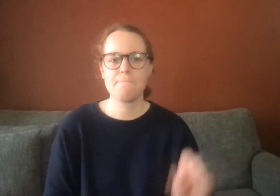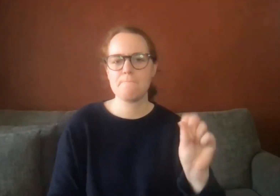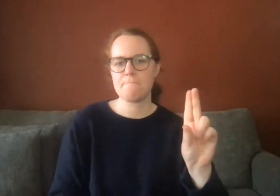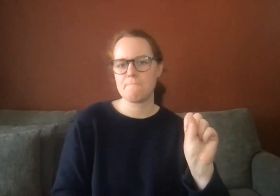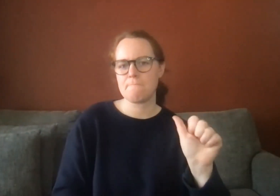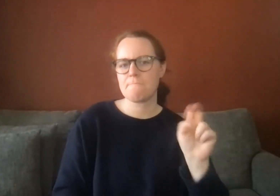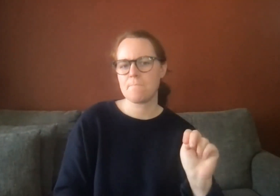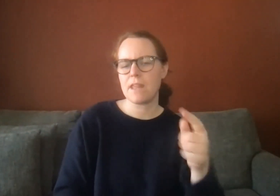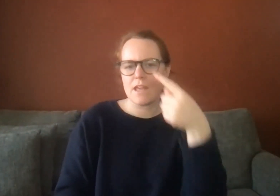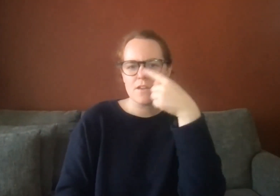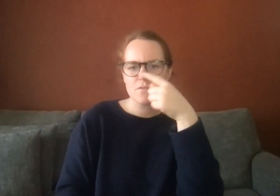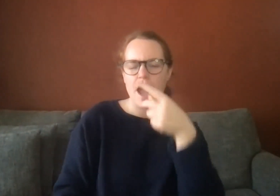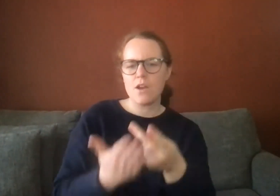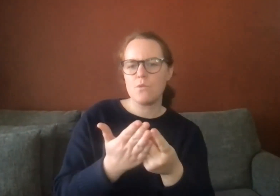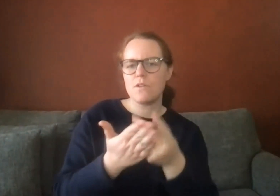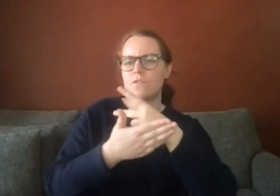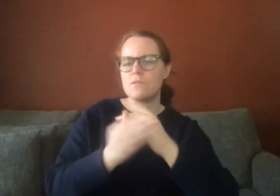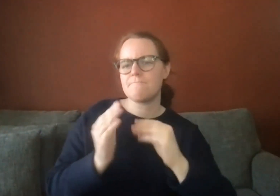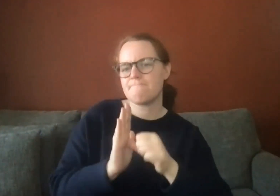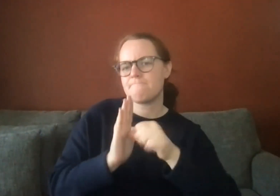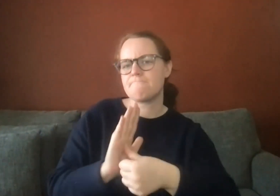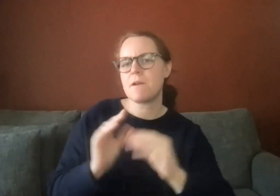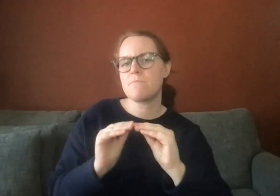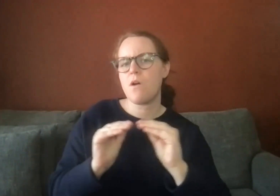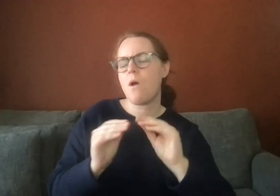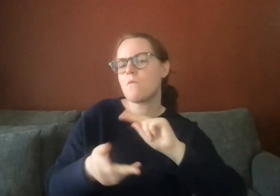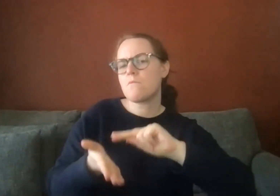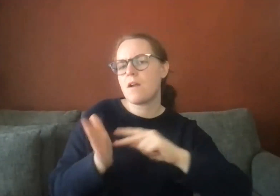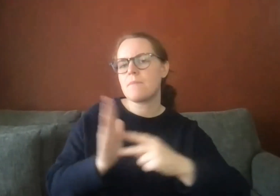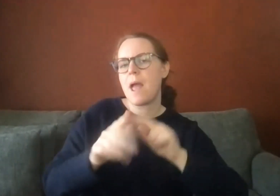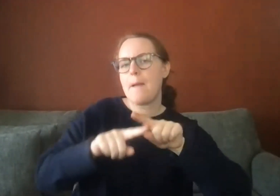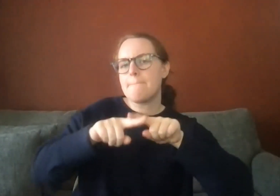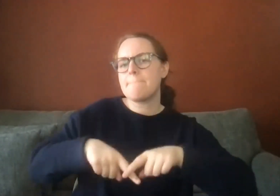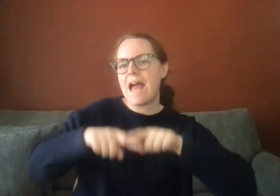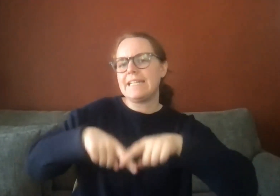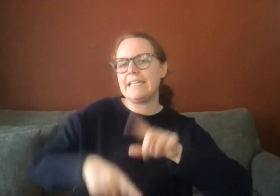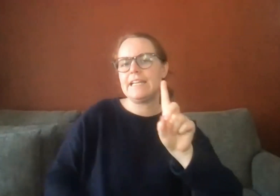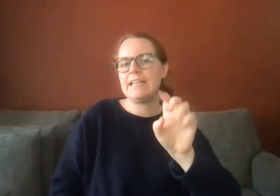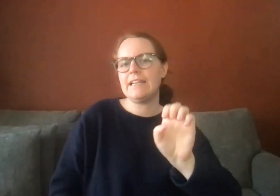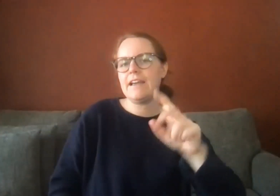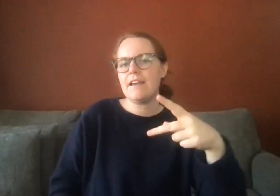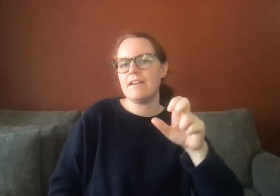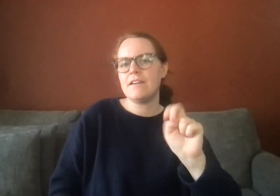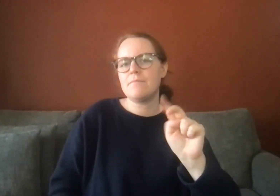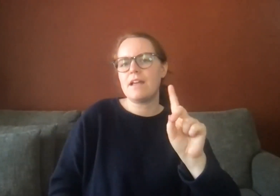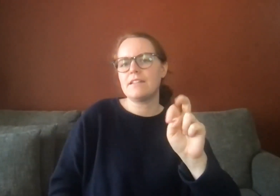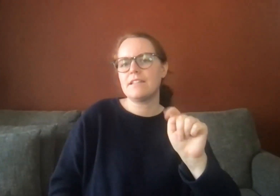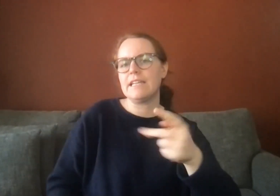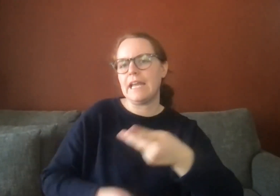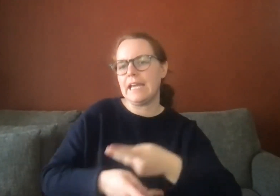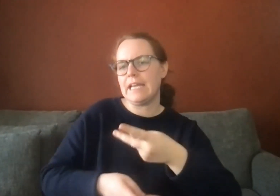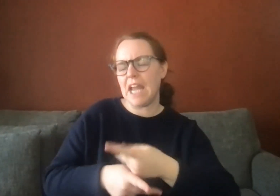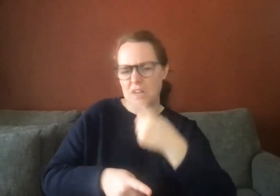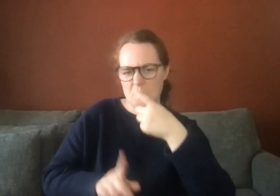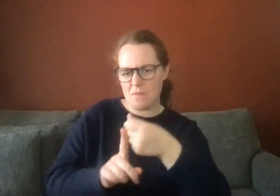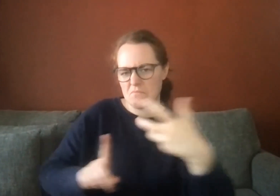want to review a bit more about what dependent care means, I think there's a bit of confusion around, or just need some elaboration around